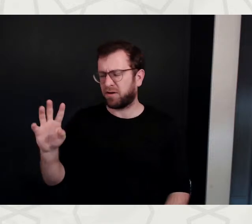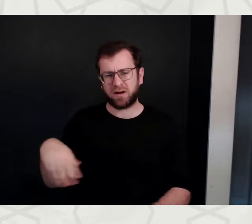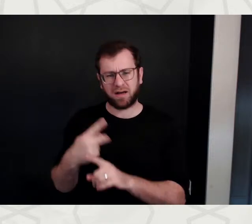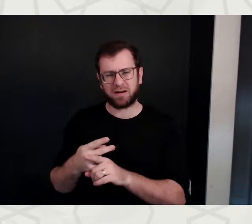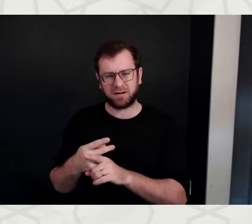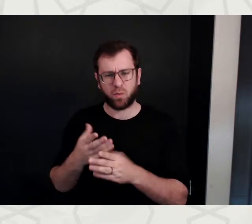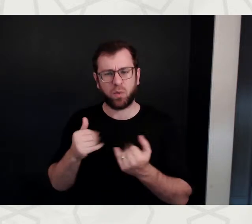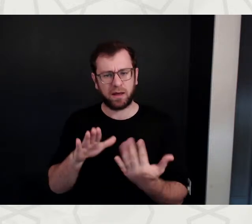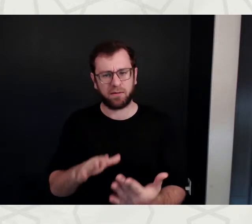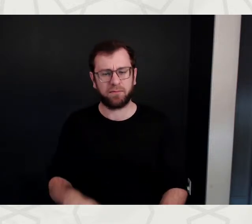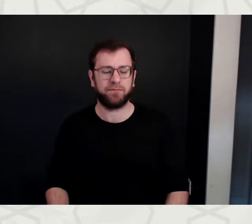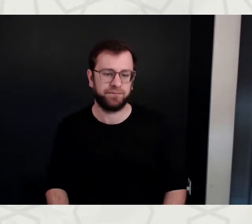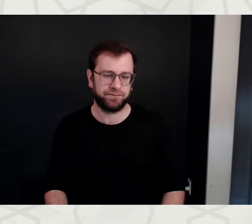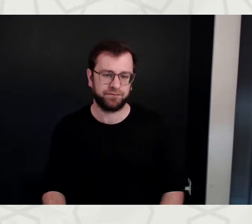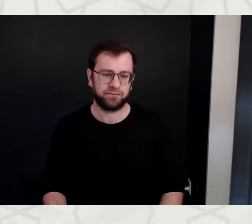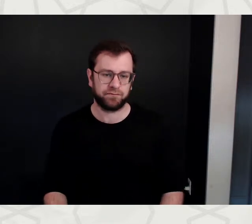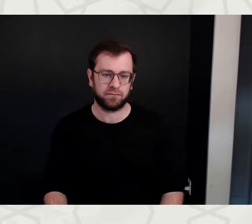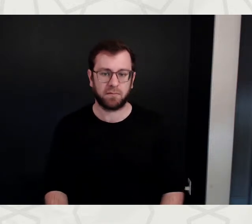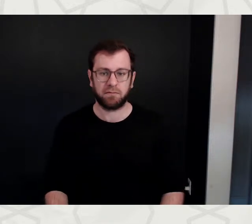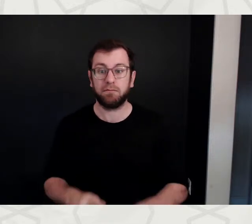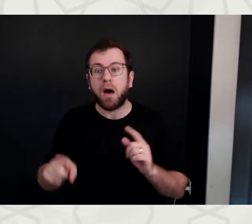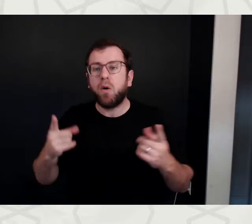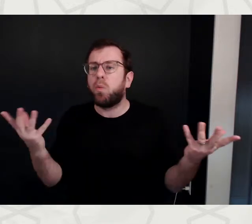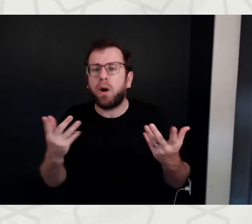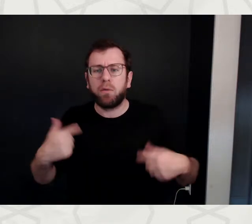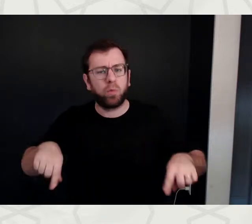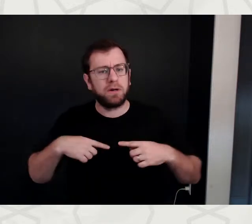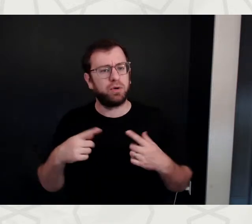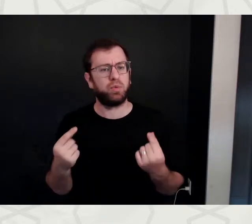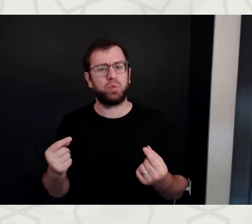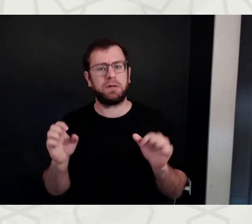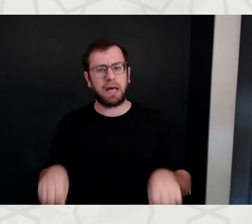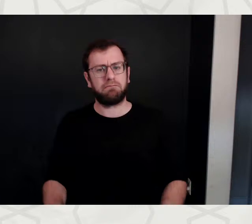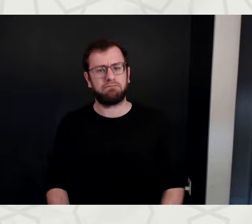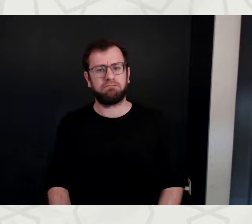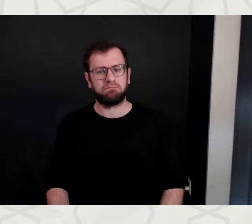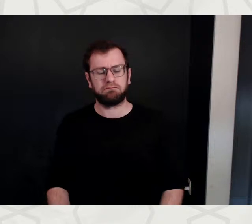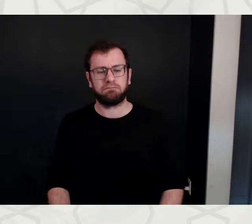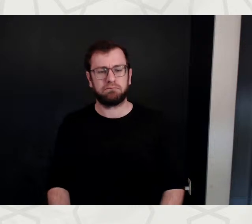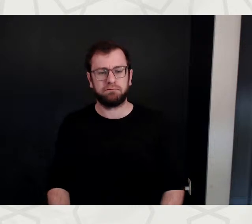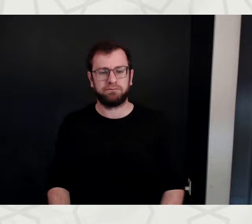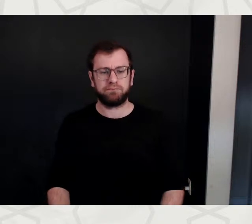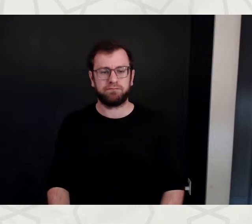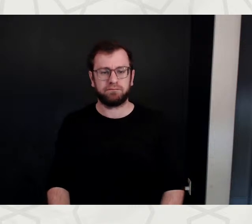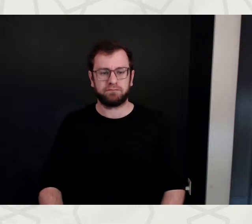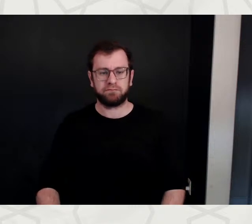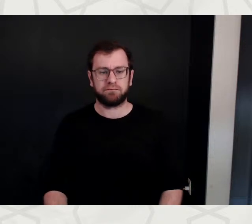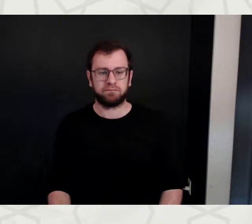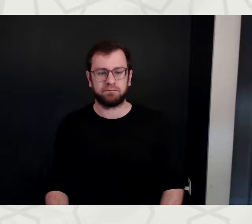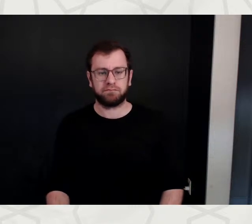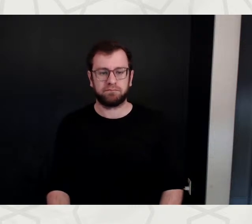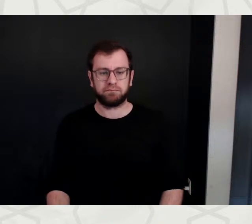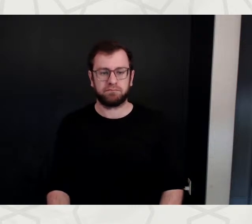But what can we do? What can we do? In the colonies, the